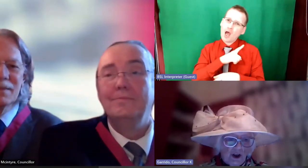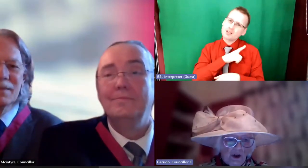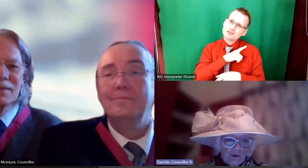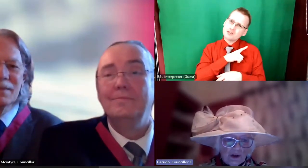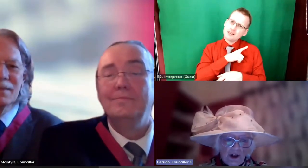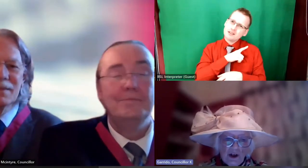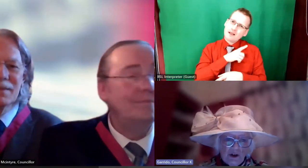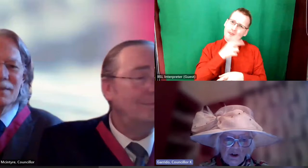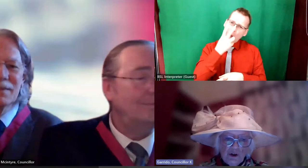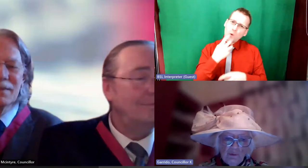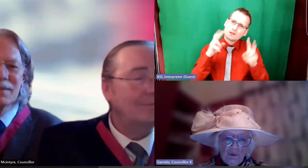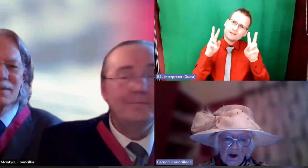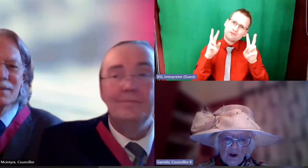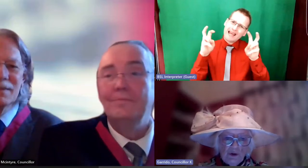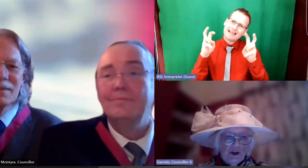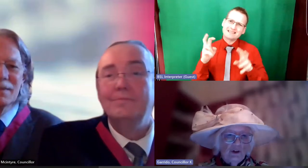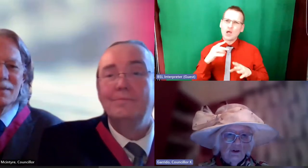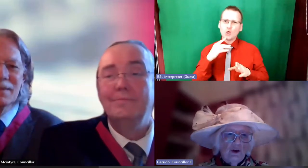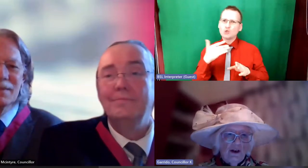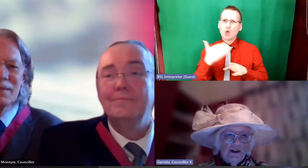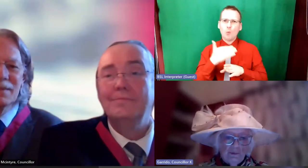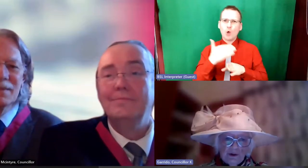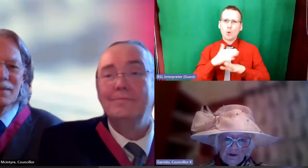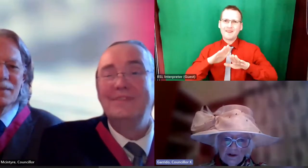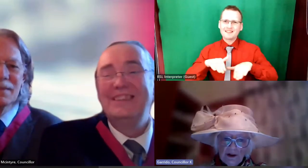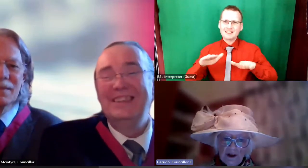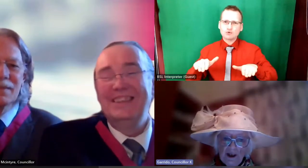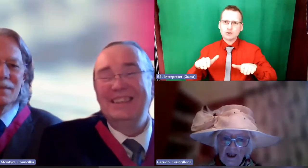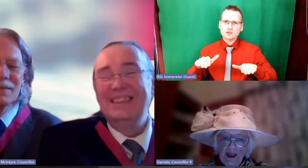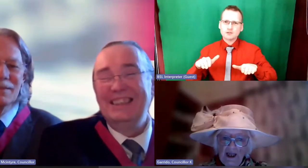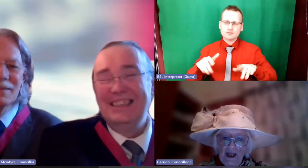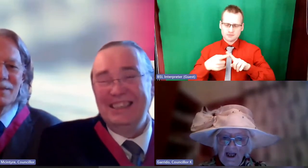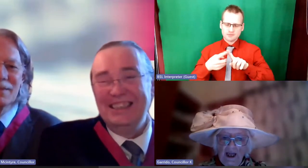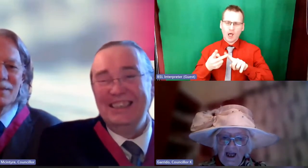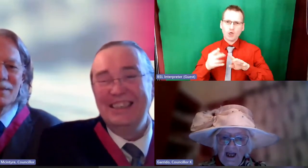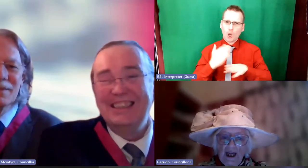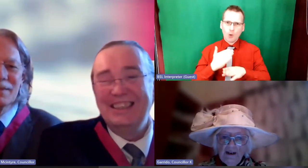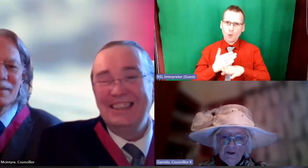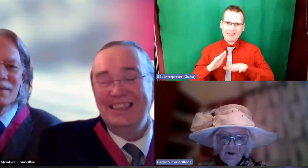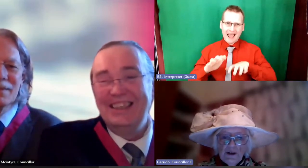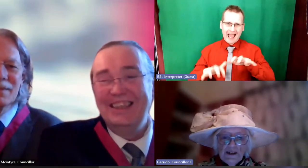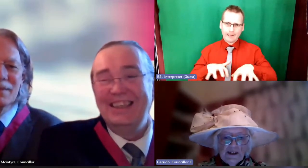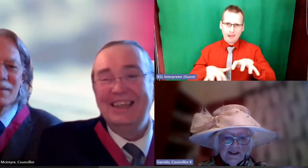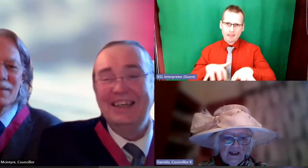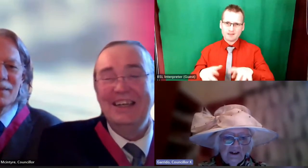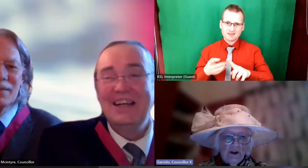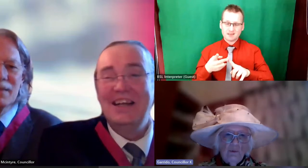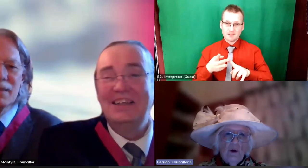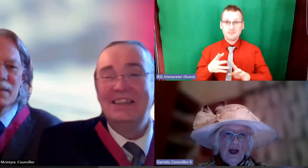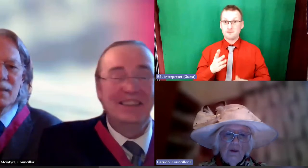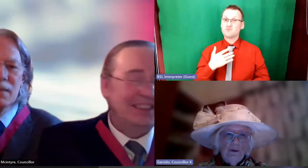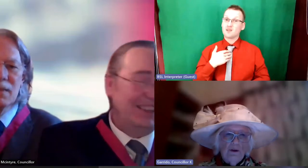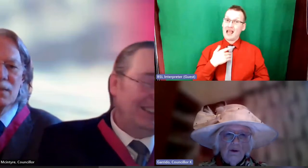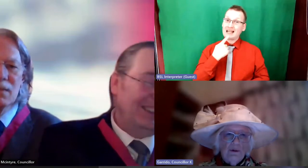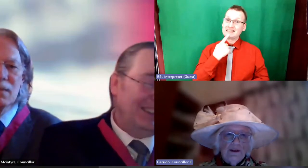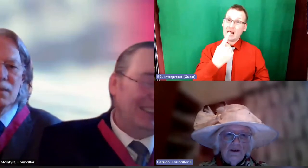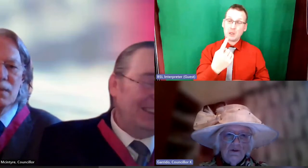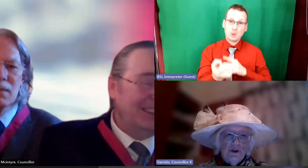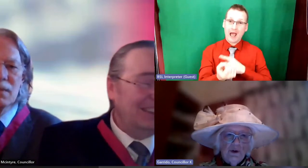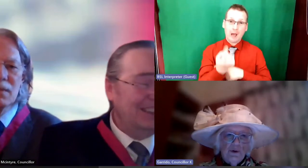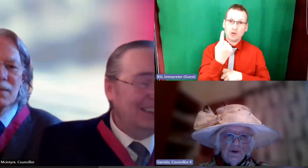adage goes, you shouldn't work with children or animals. I have no need to tell you what happened